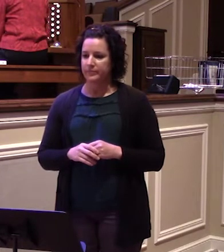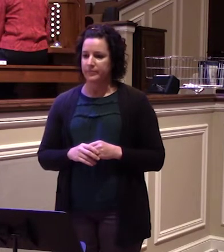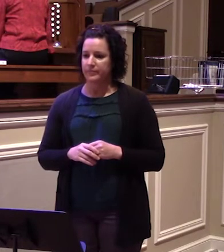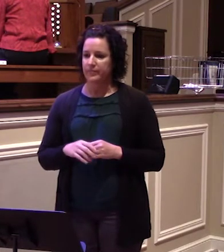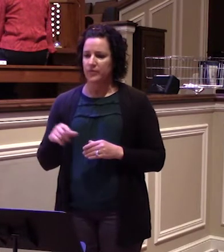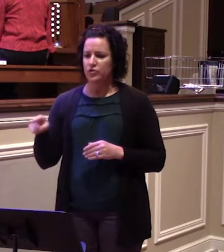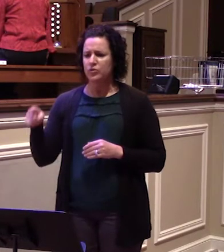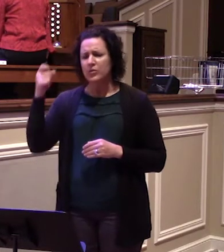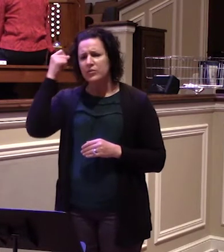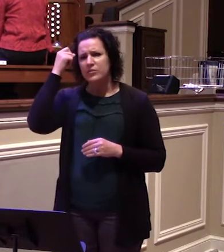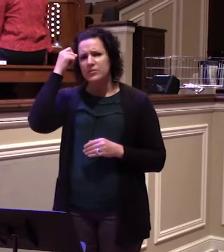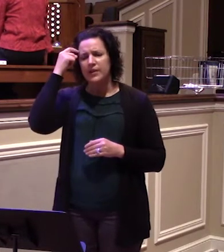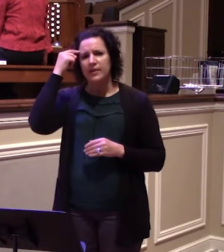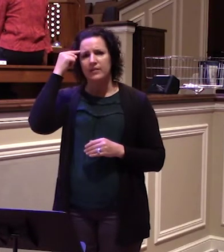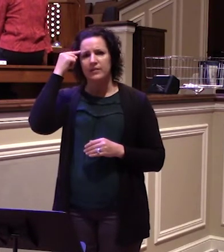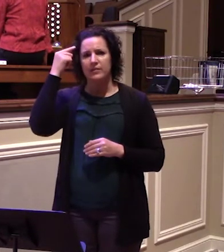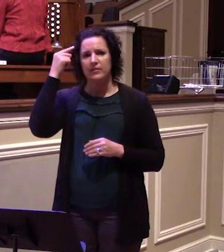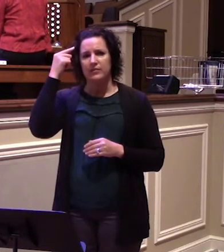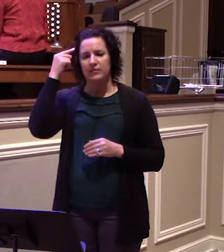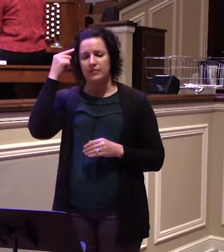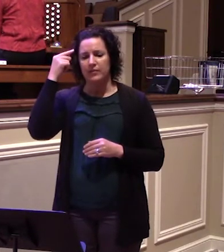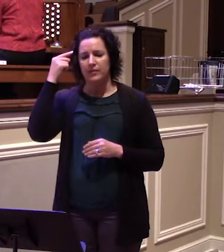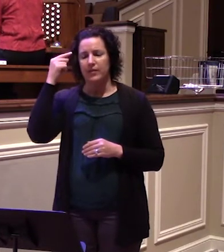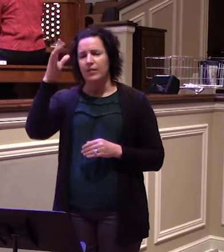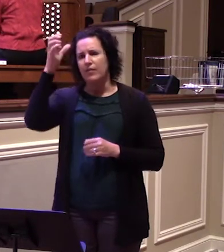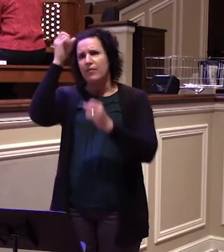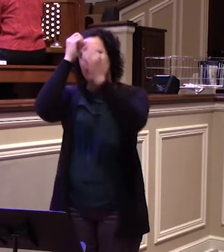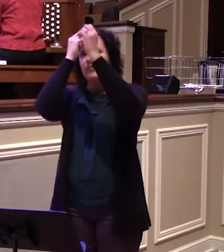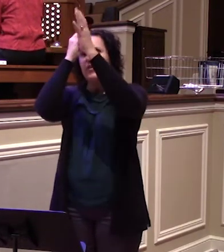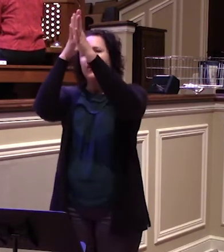And do you understand it? Father, I pray that